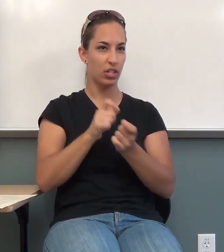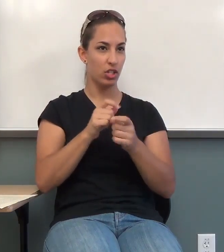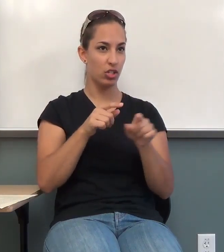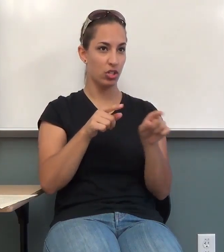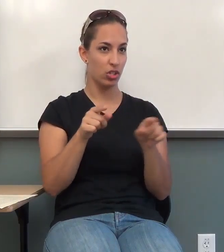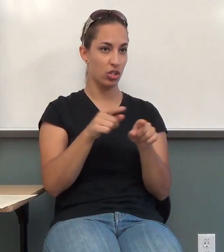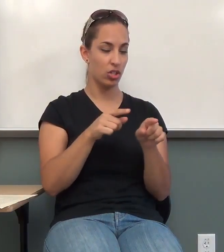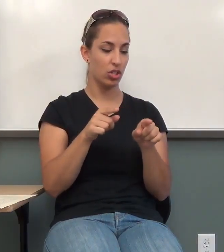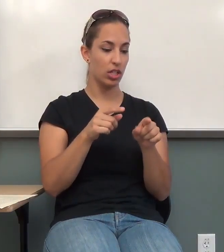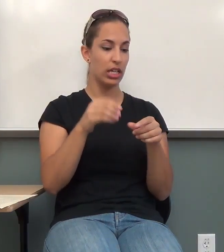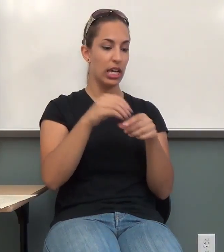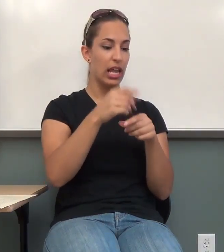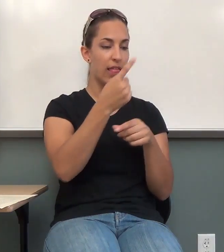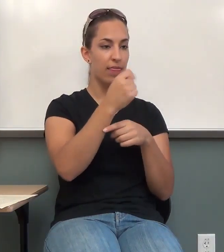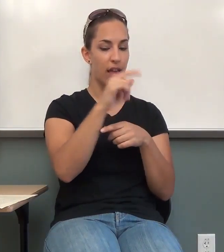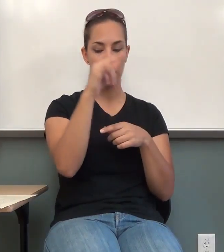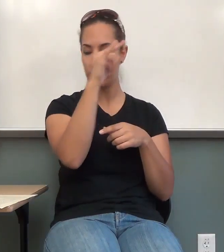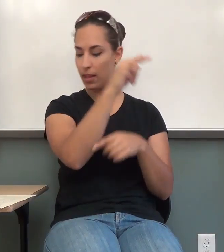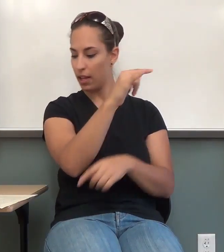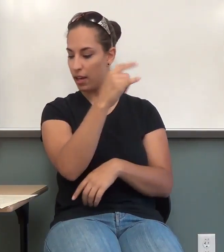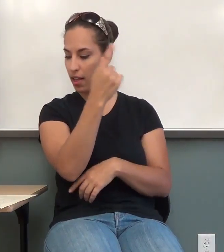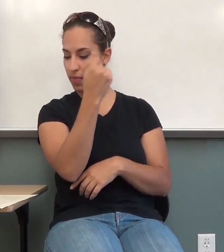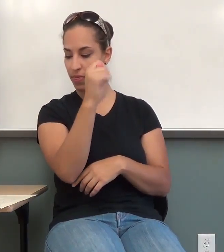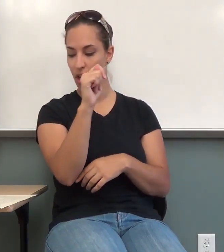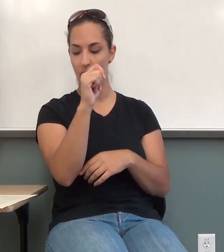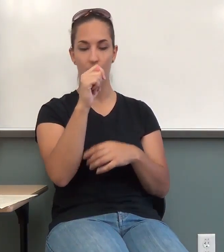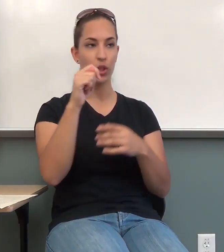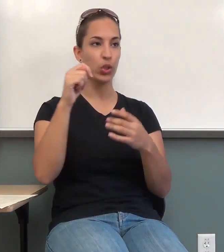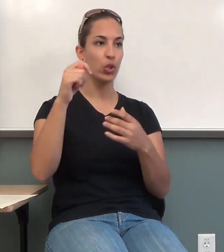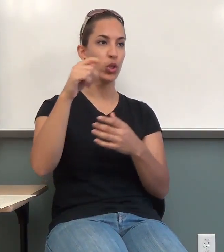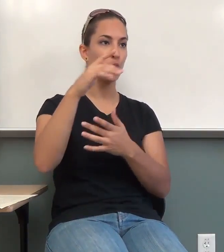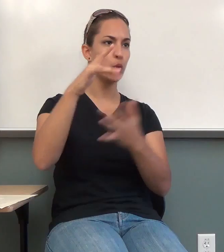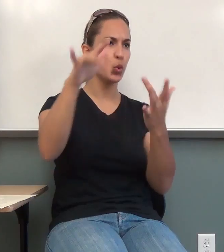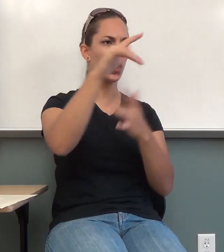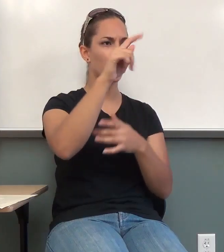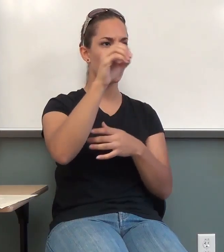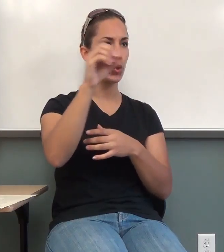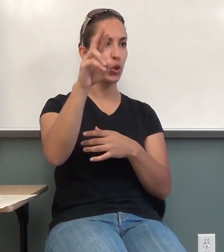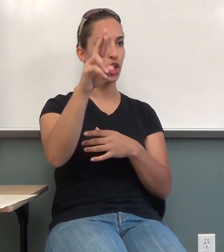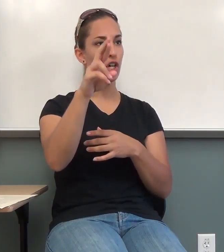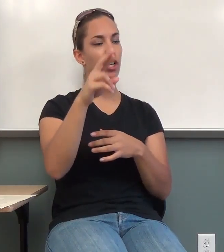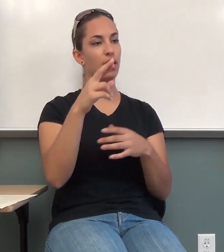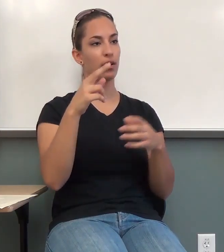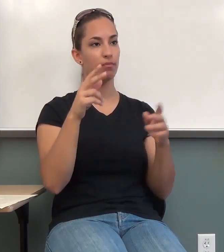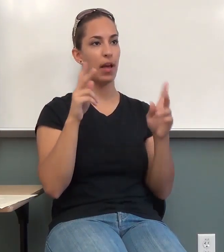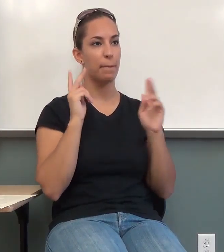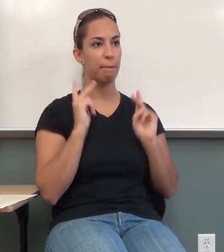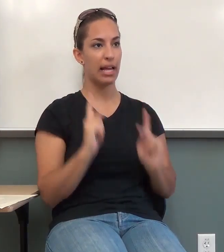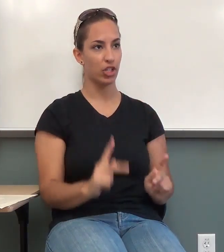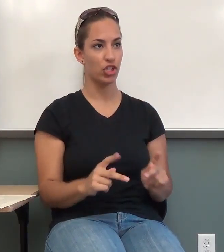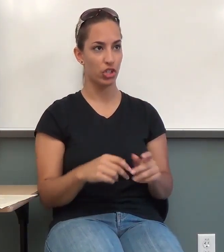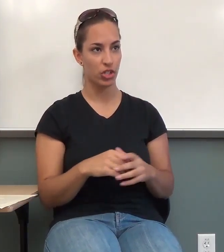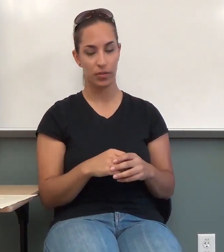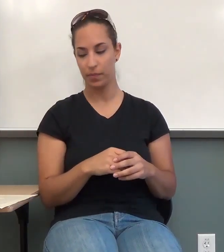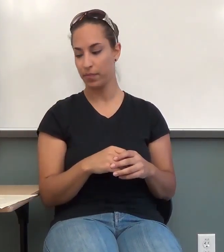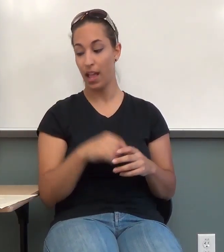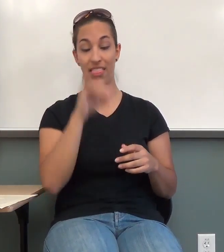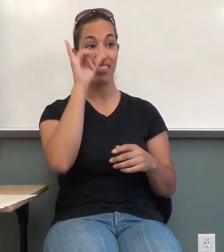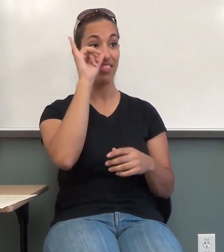plane, the tour passengers. Good. In the plane, the tour passengers. Is that a complete sentence? No.